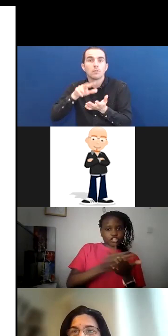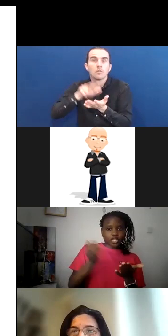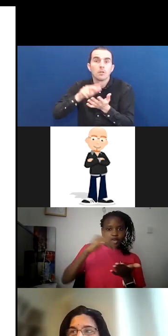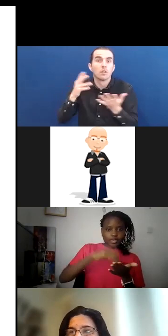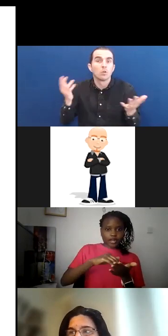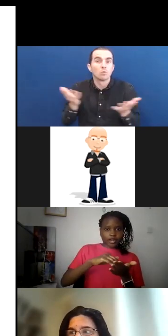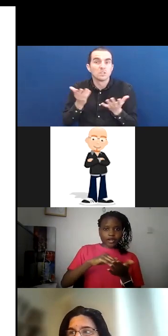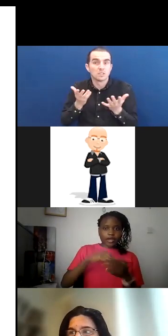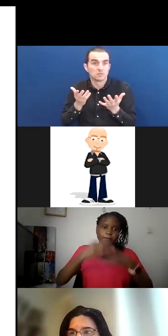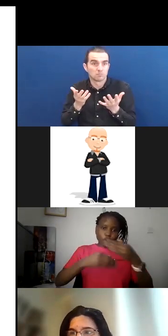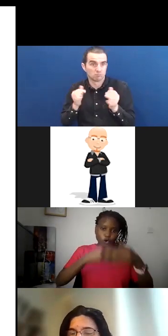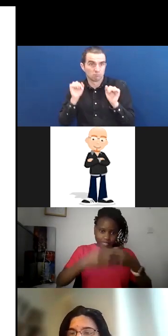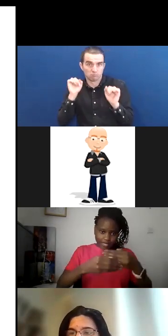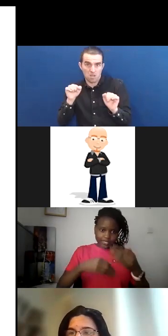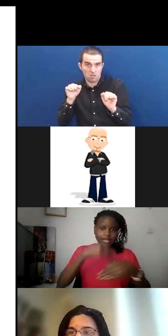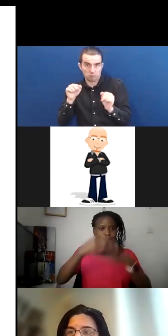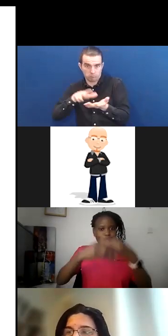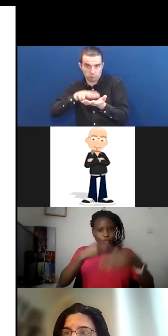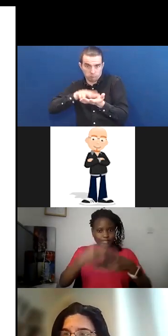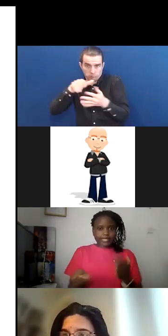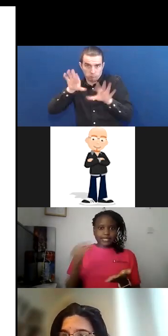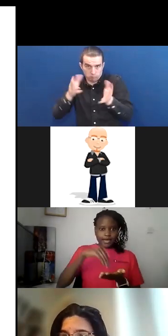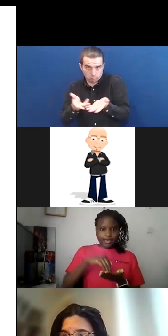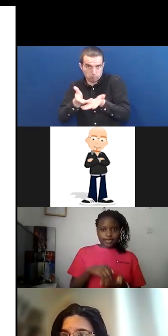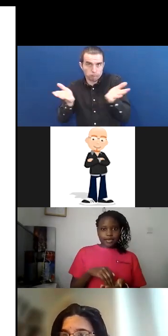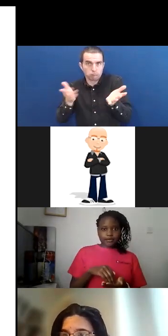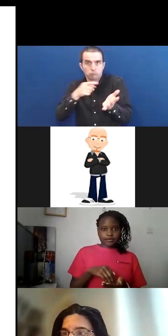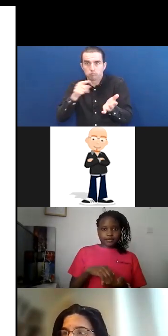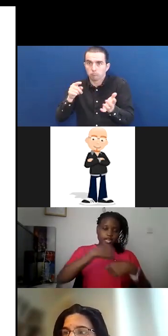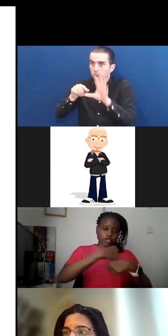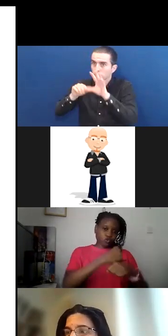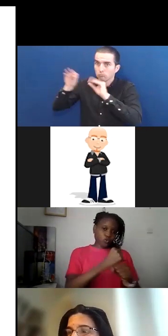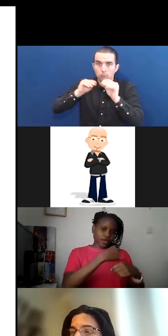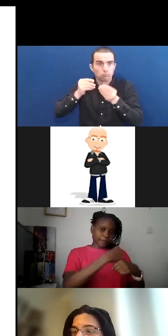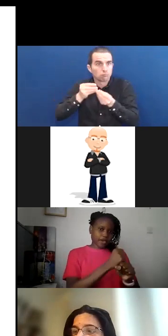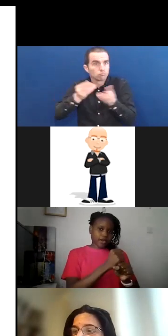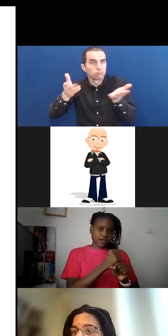to share, to remix.